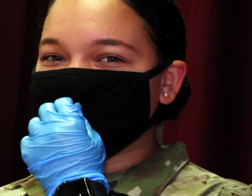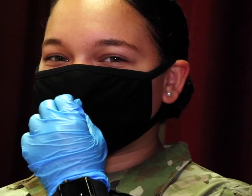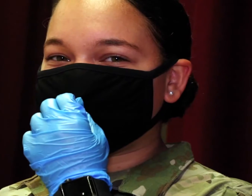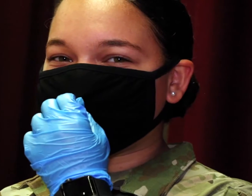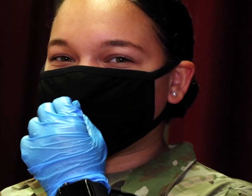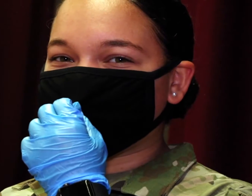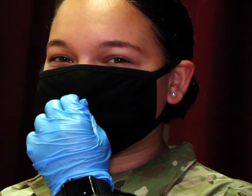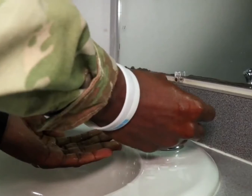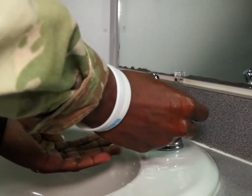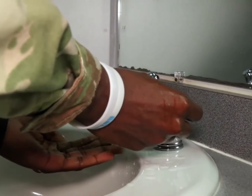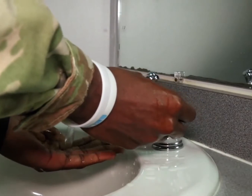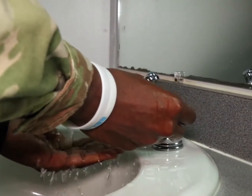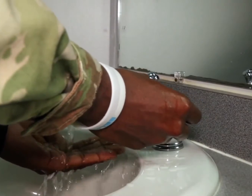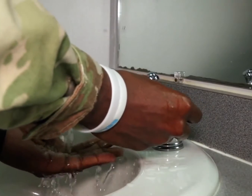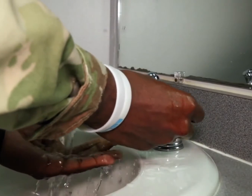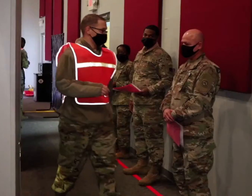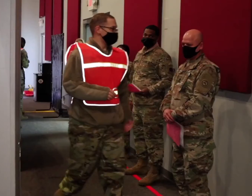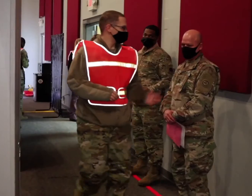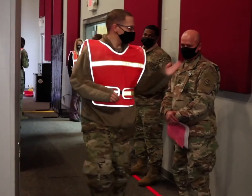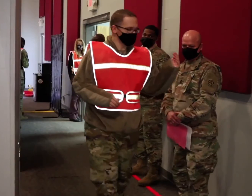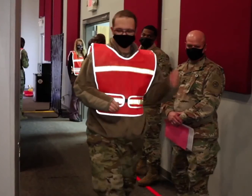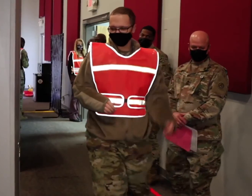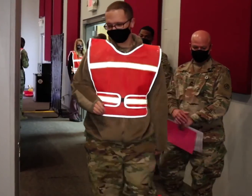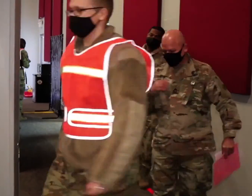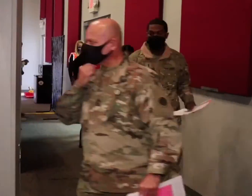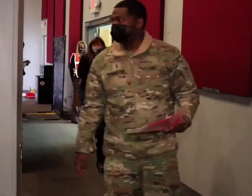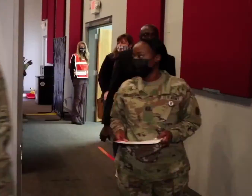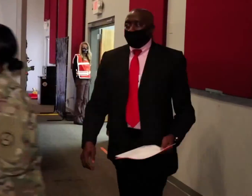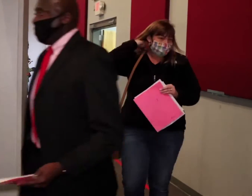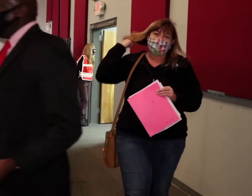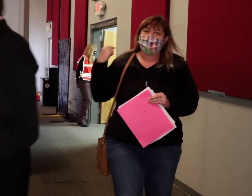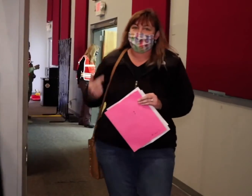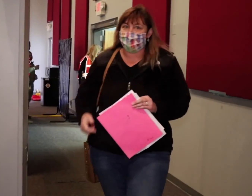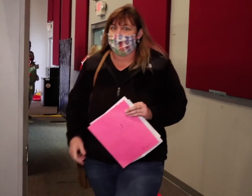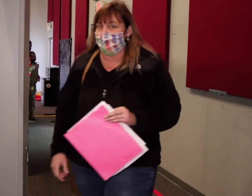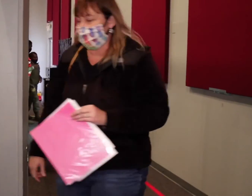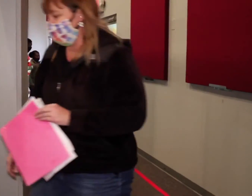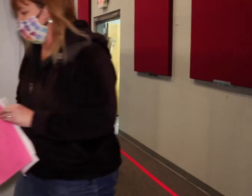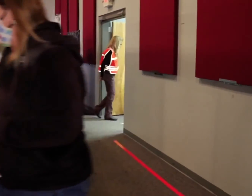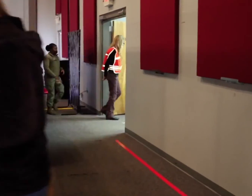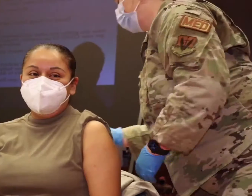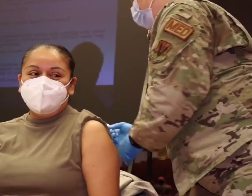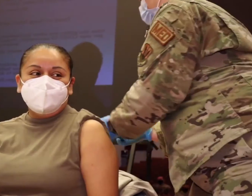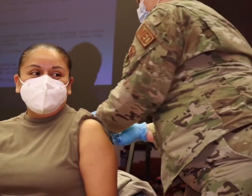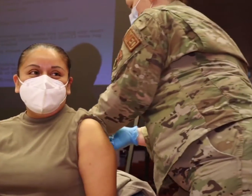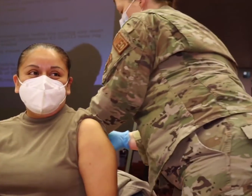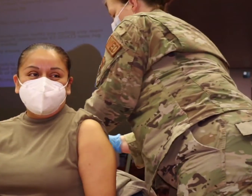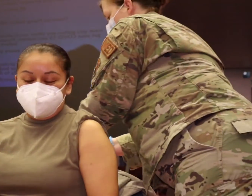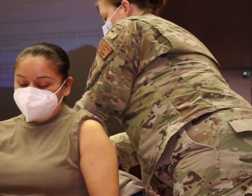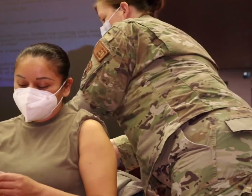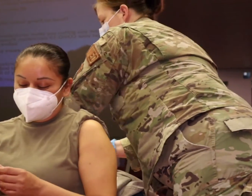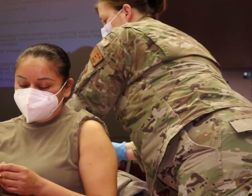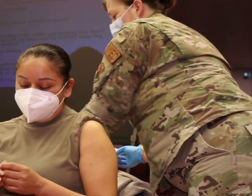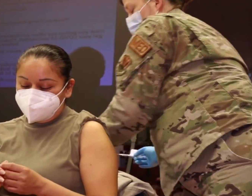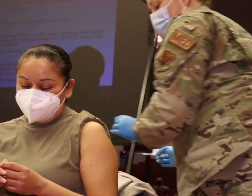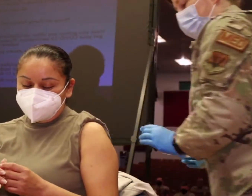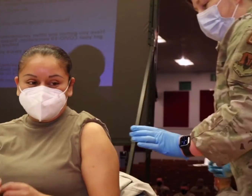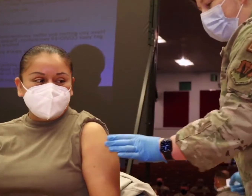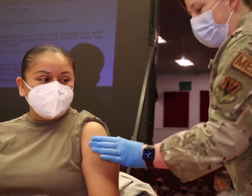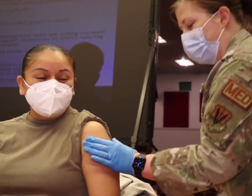wear a mask, wash your hands, and watch your distance. The first dose starts to build your immunity, but it's not